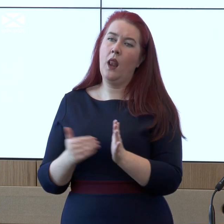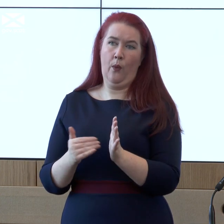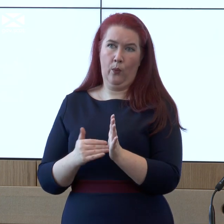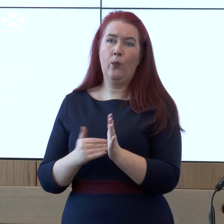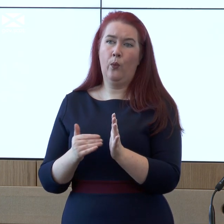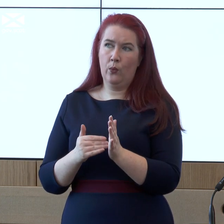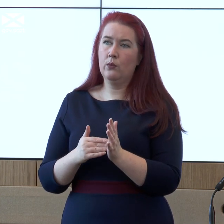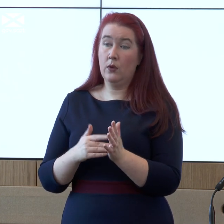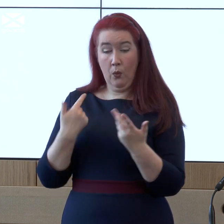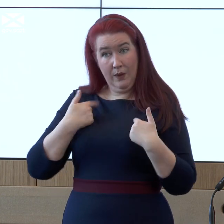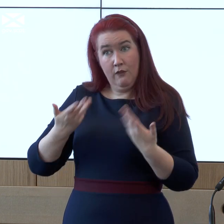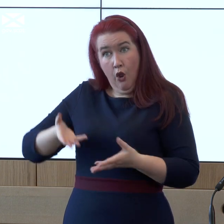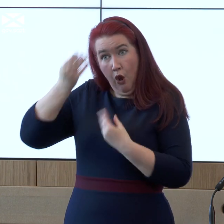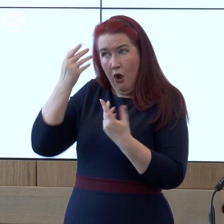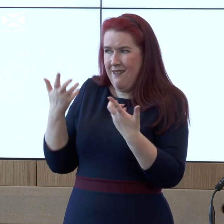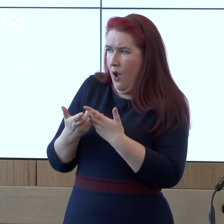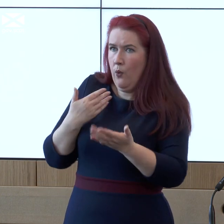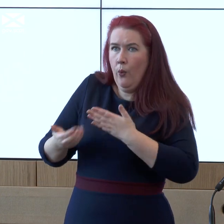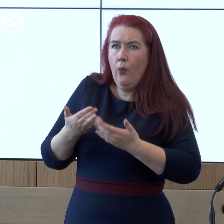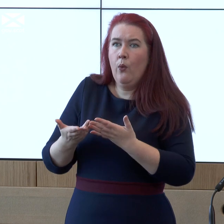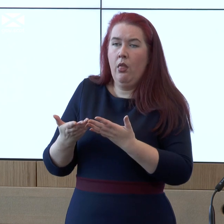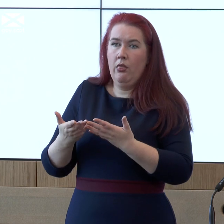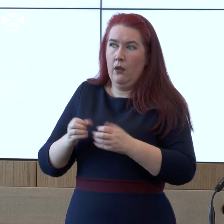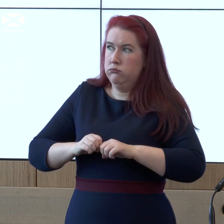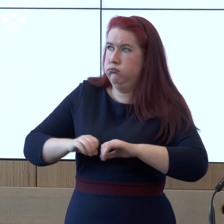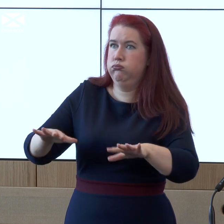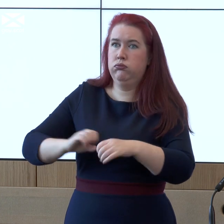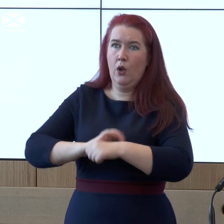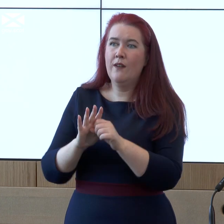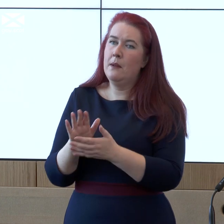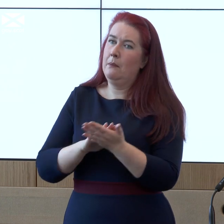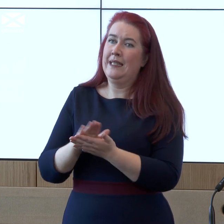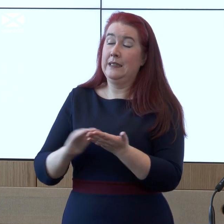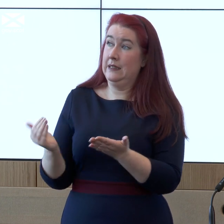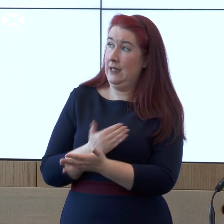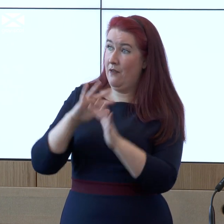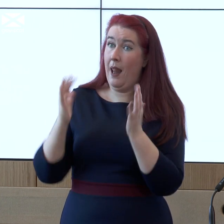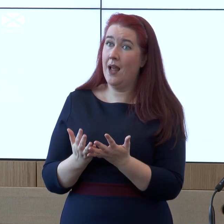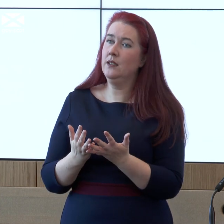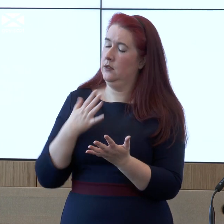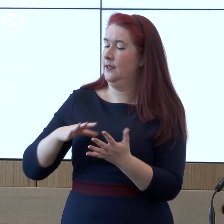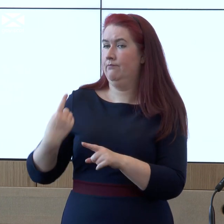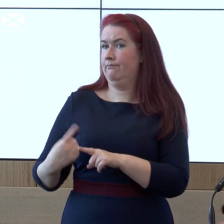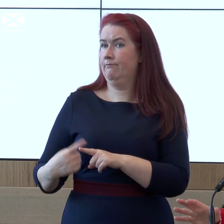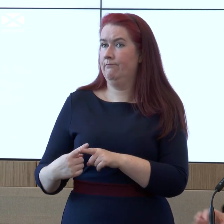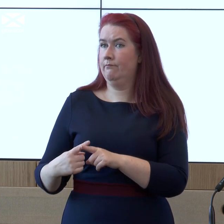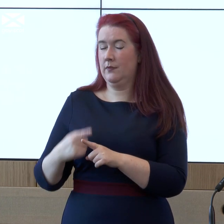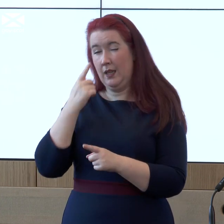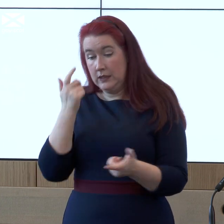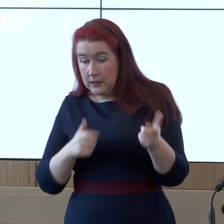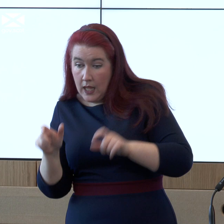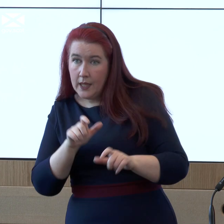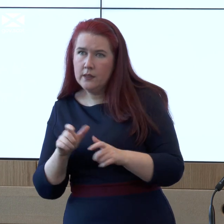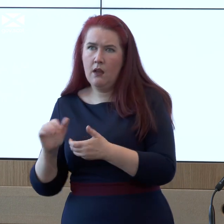of tackling a pandemic to speed up our efforts to save the planet. Science, collaboration, action across